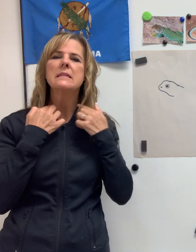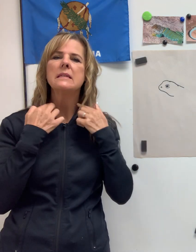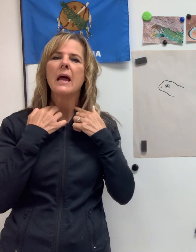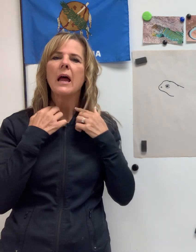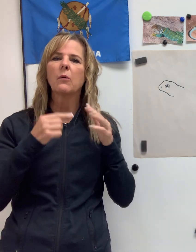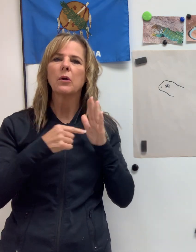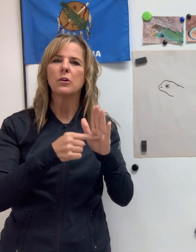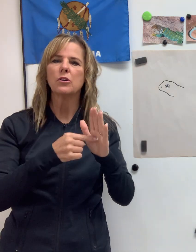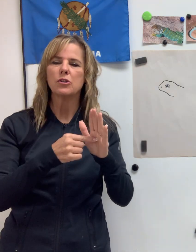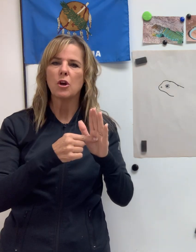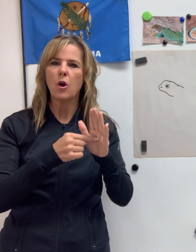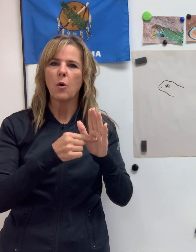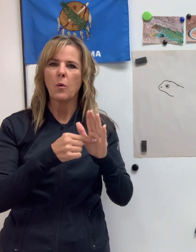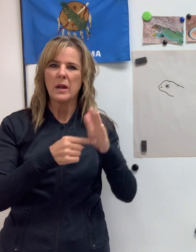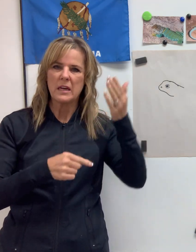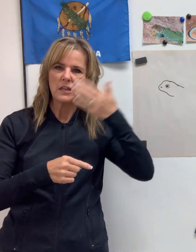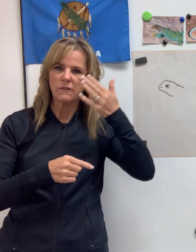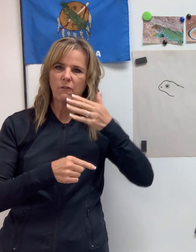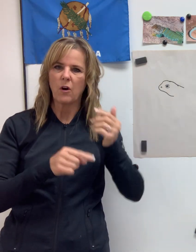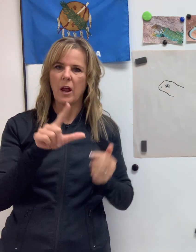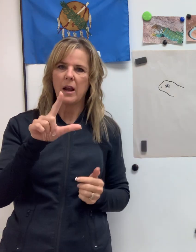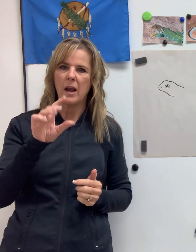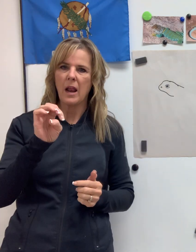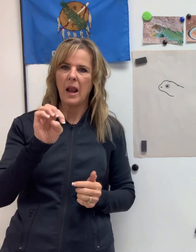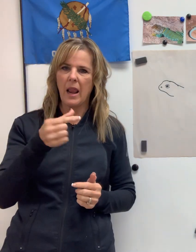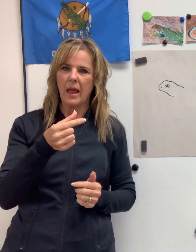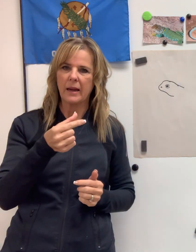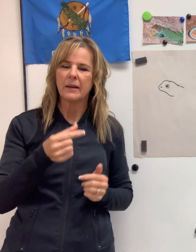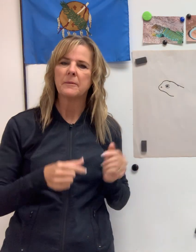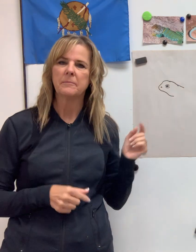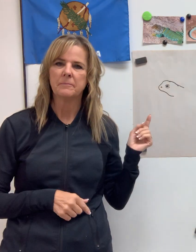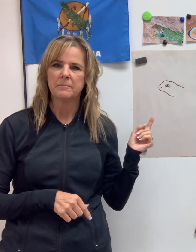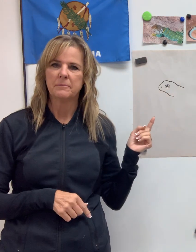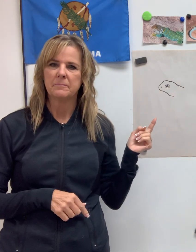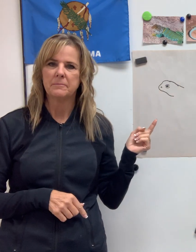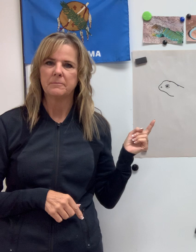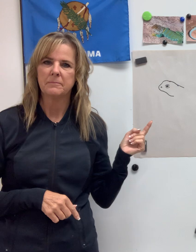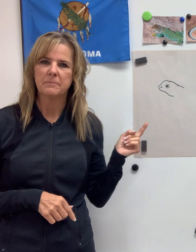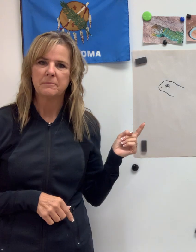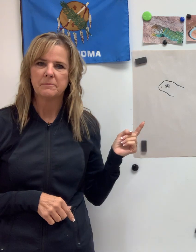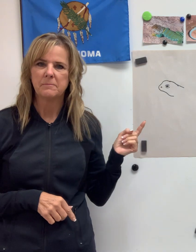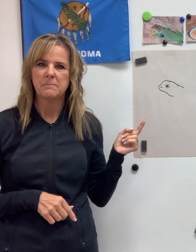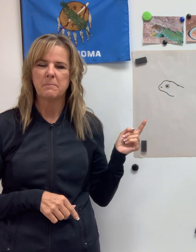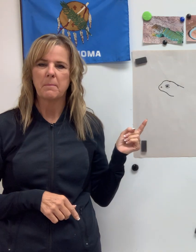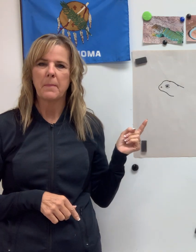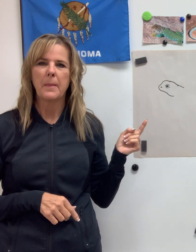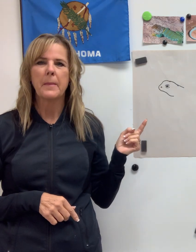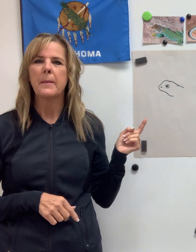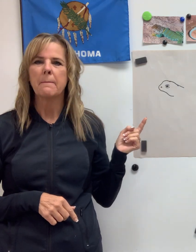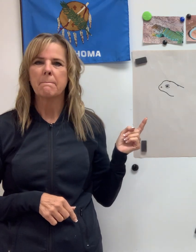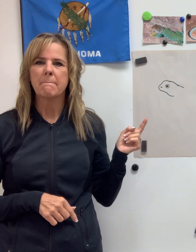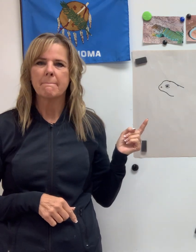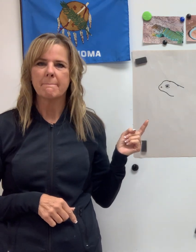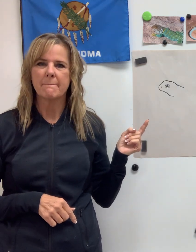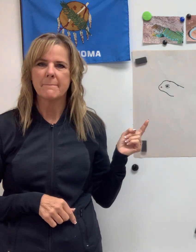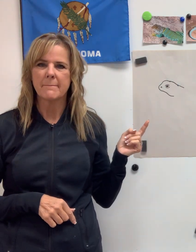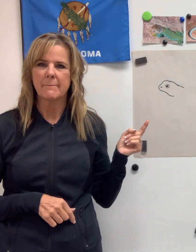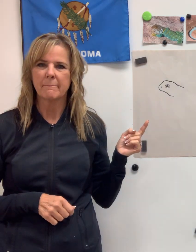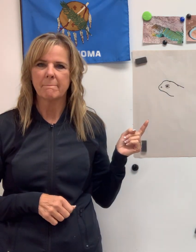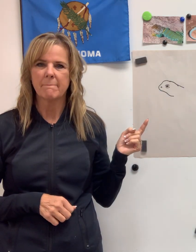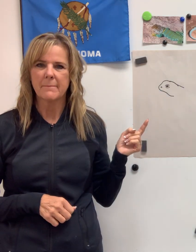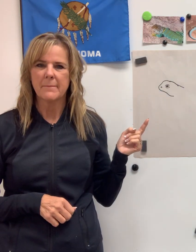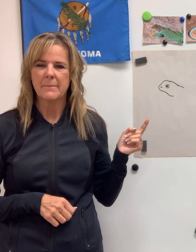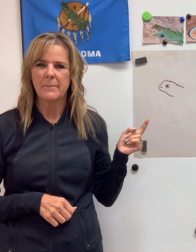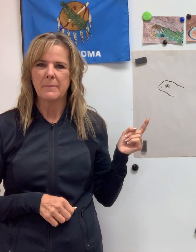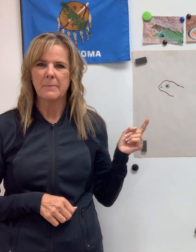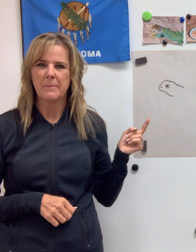his front leg. And notice how it's kind of skinnier. It is shaped differently than the back leg, so you're gonna wanna follow